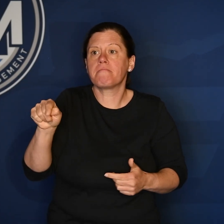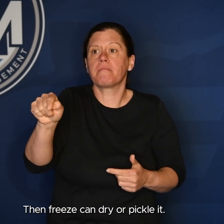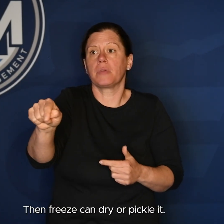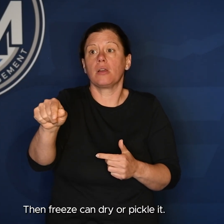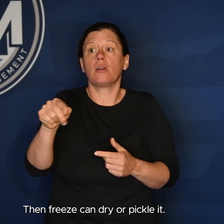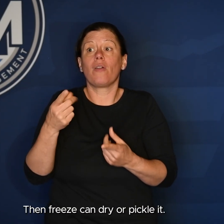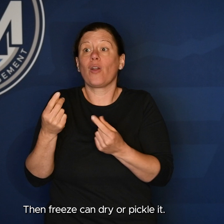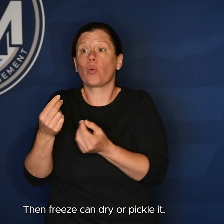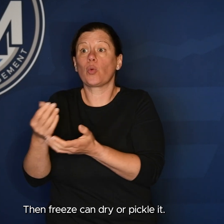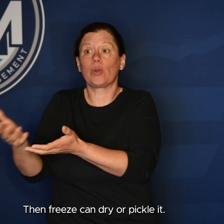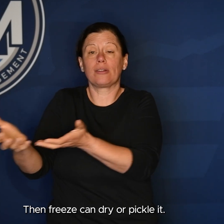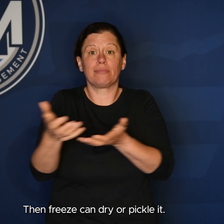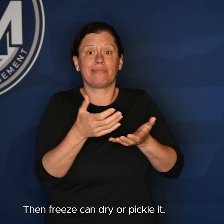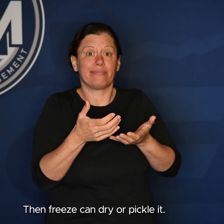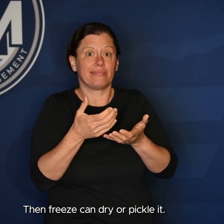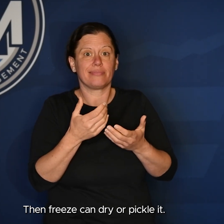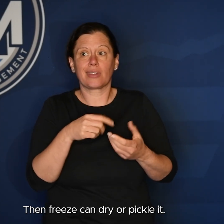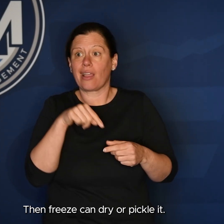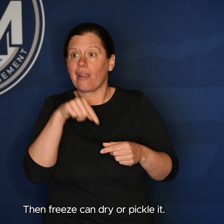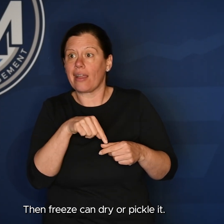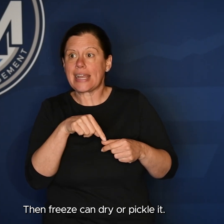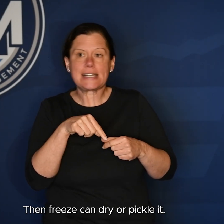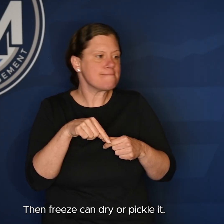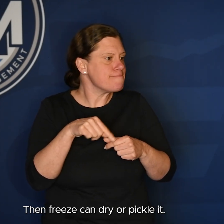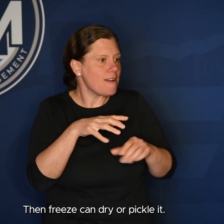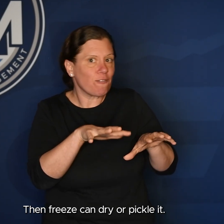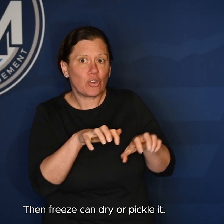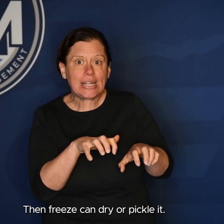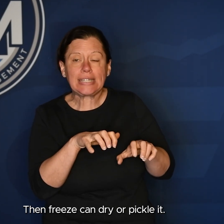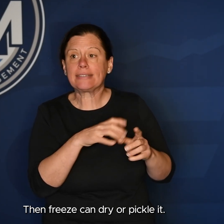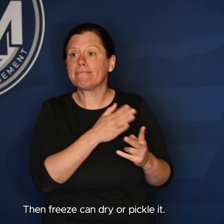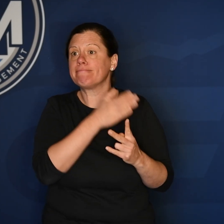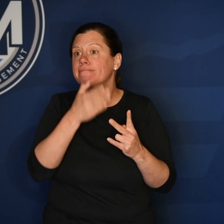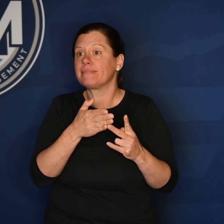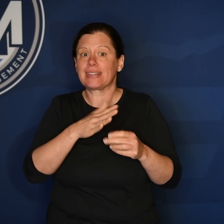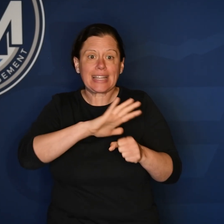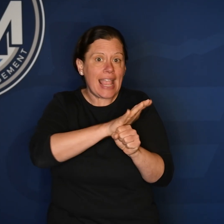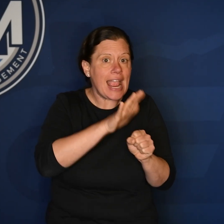then freeze, can, dry, or pickle it.